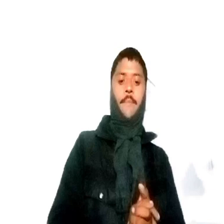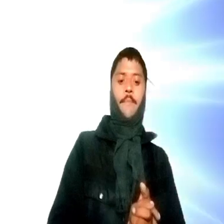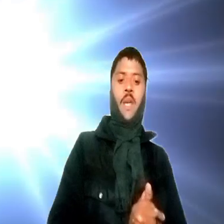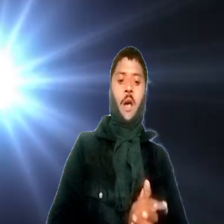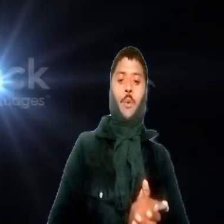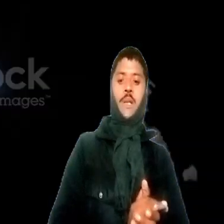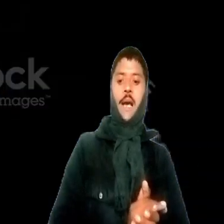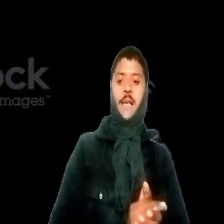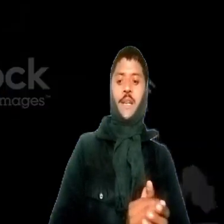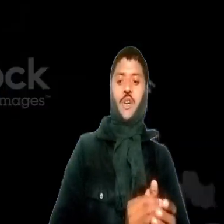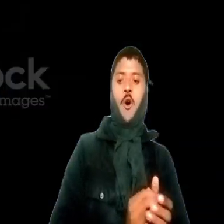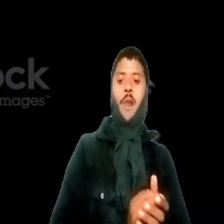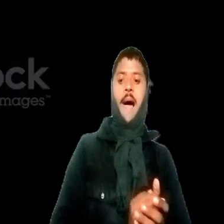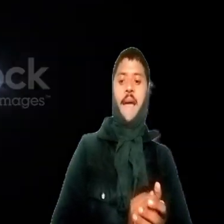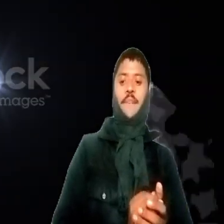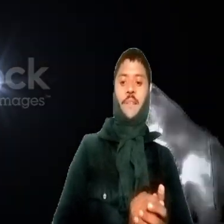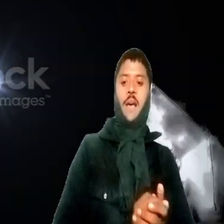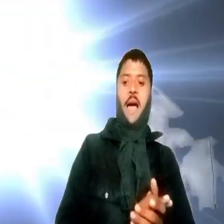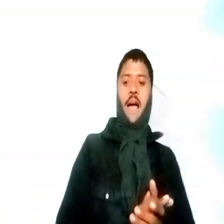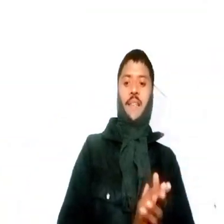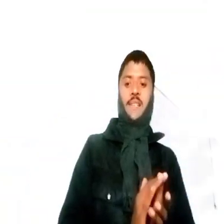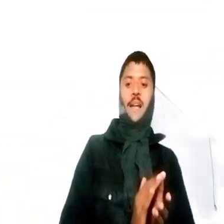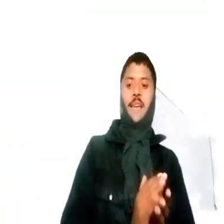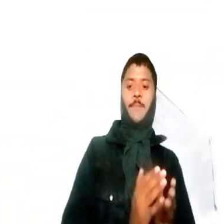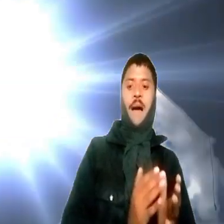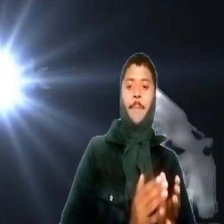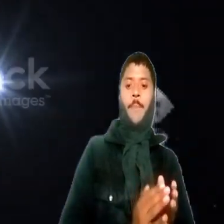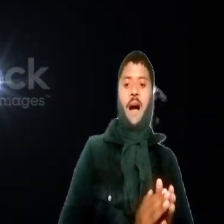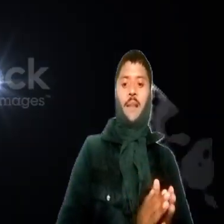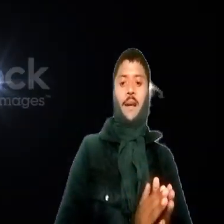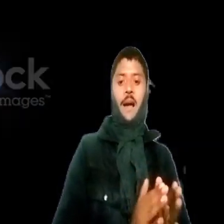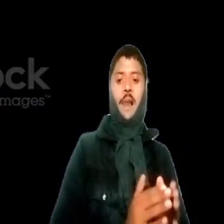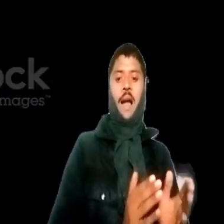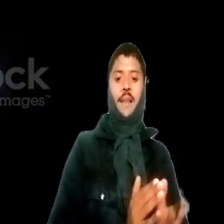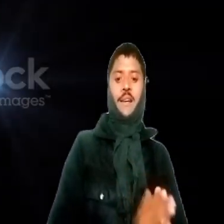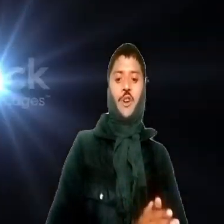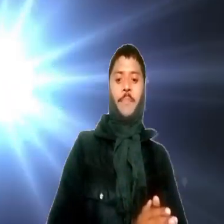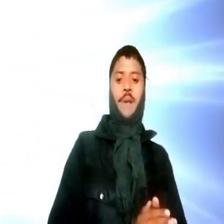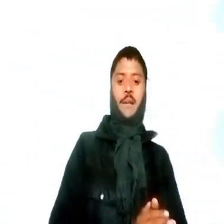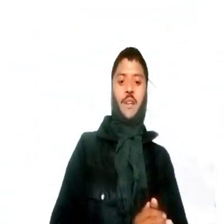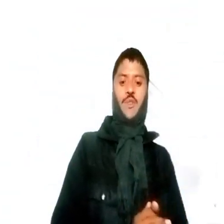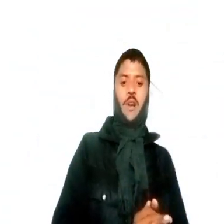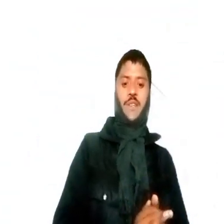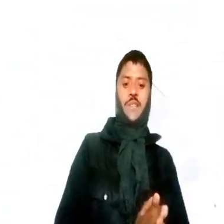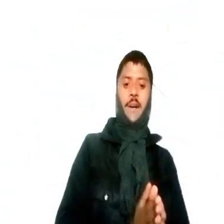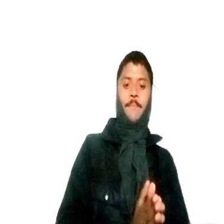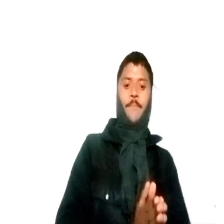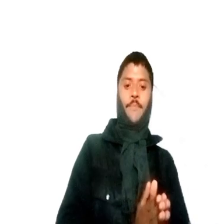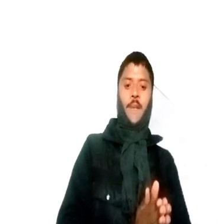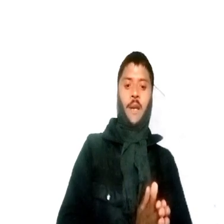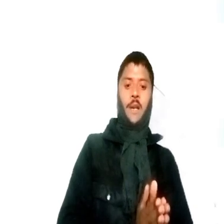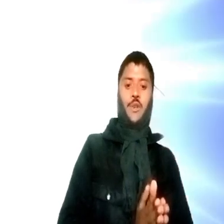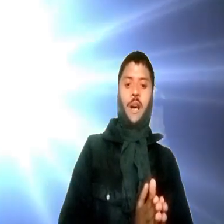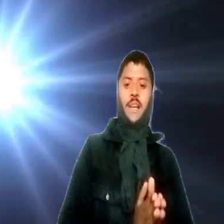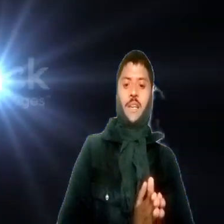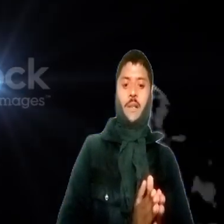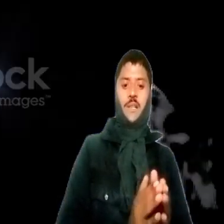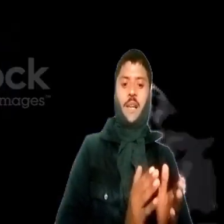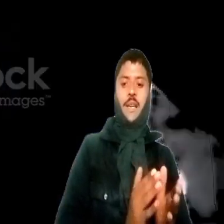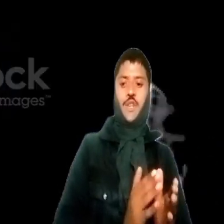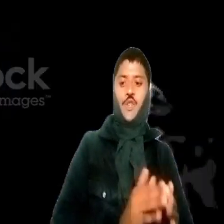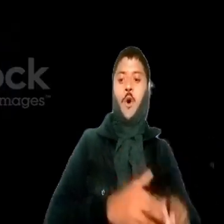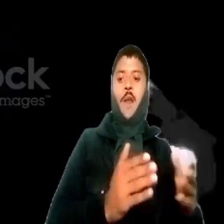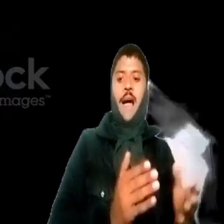solar system which has its own light. And the sun is by far the largest object in the solar system.